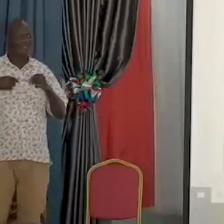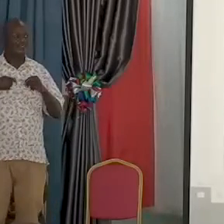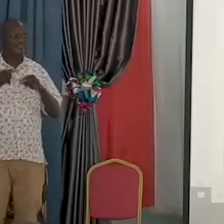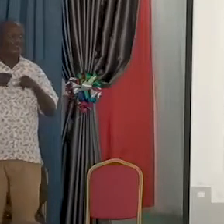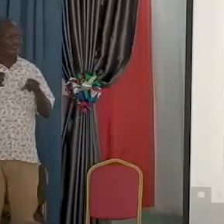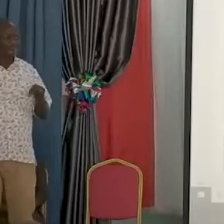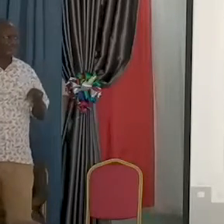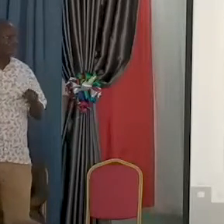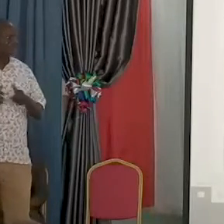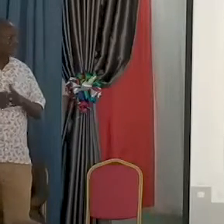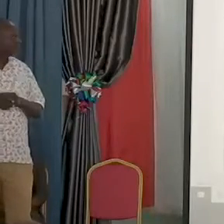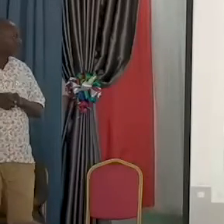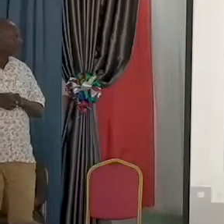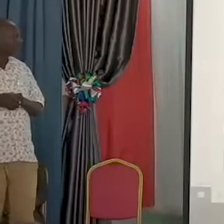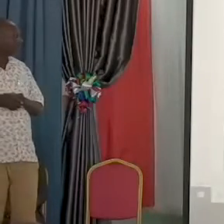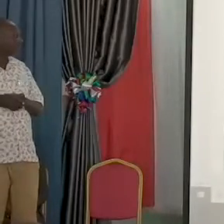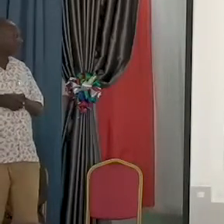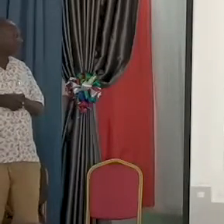to go to school.